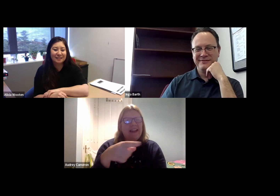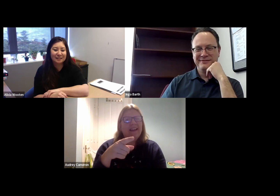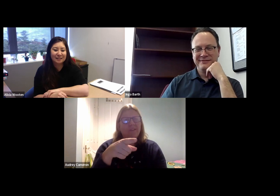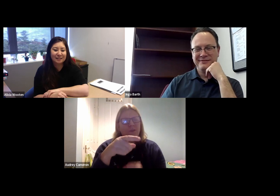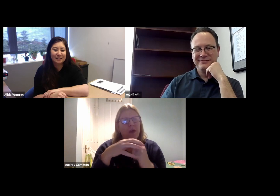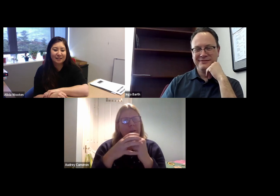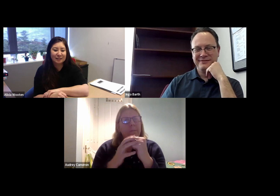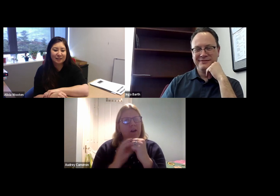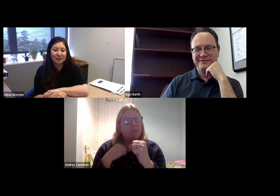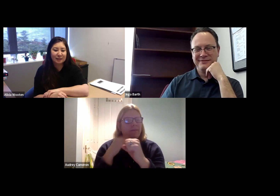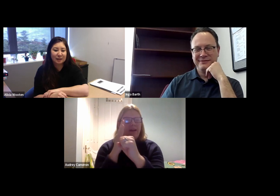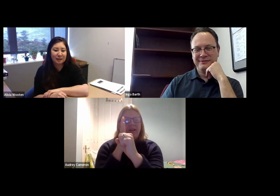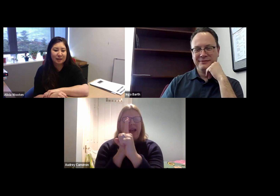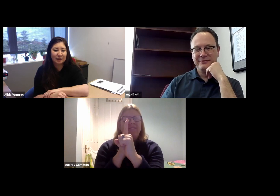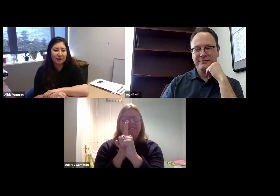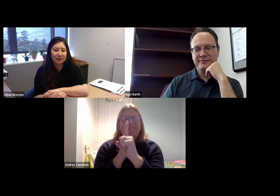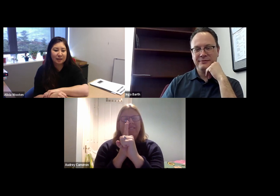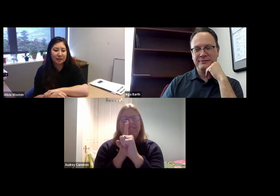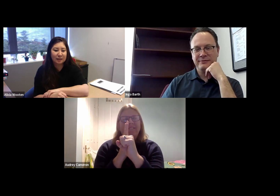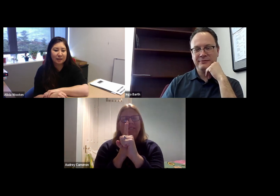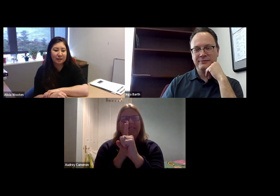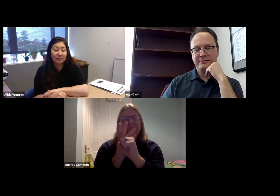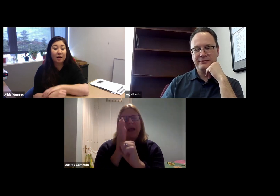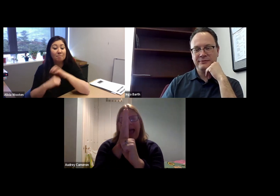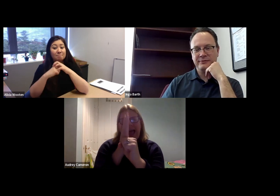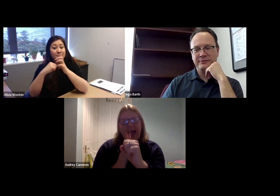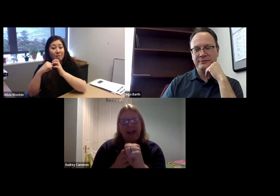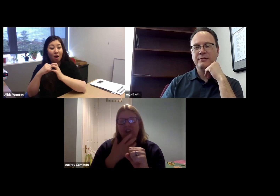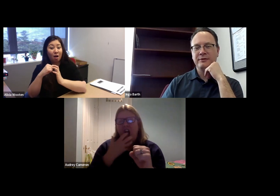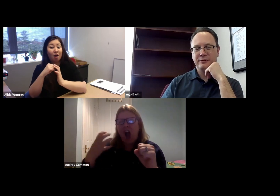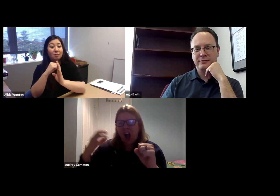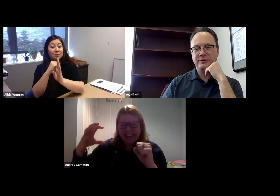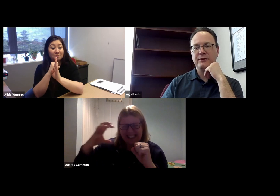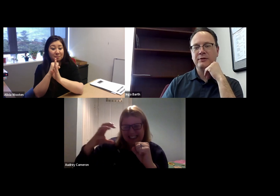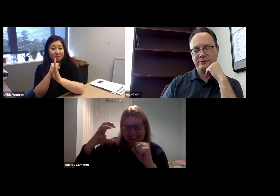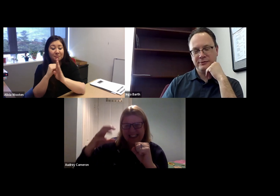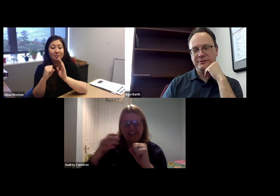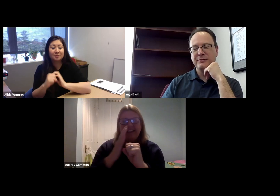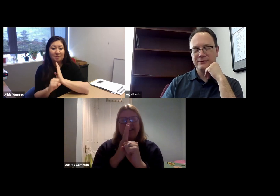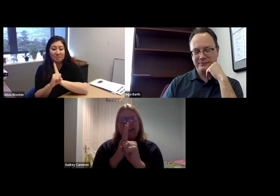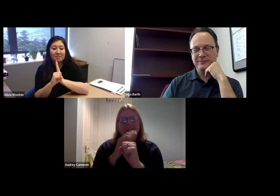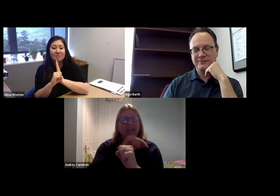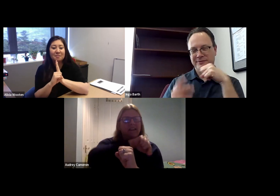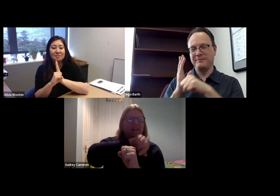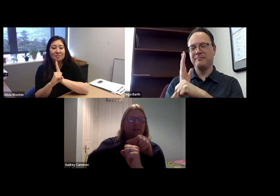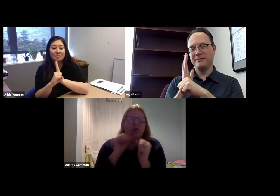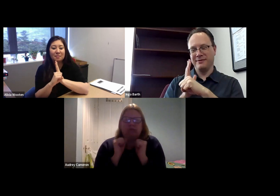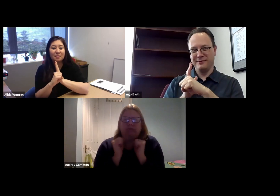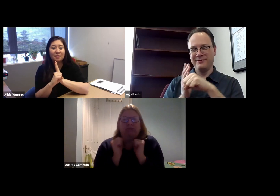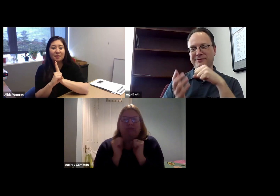Yeah, but I understand why you would use the S because it's a solid.